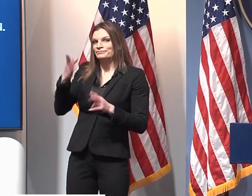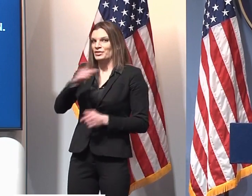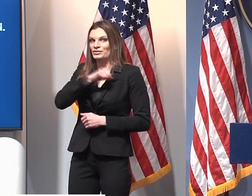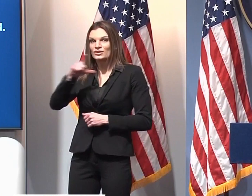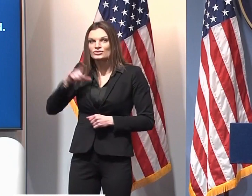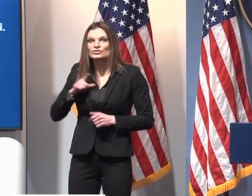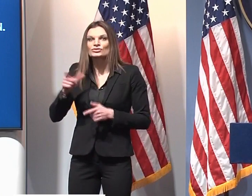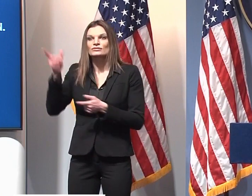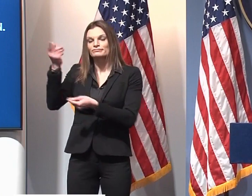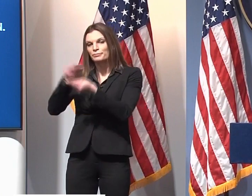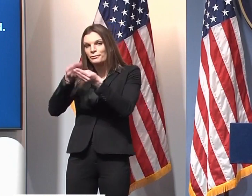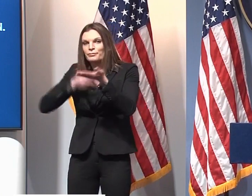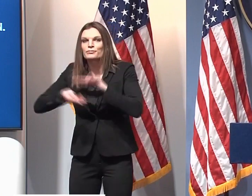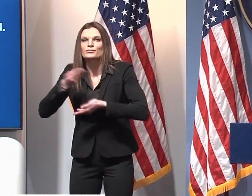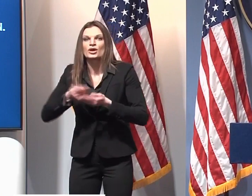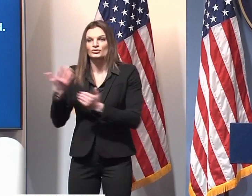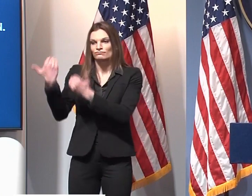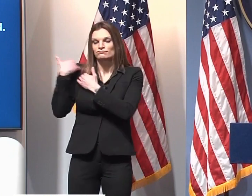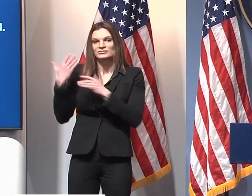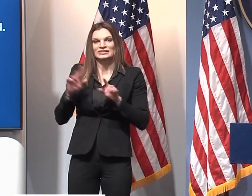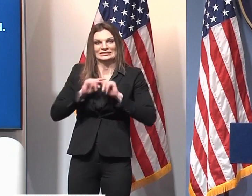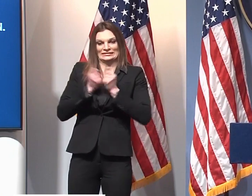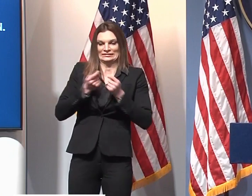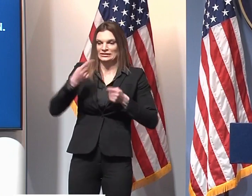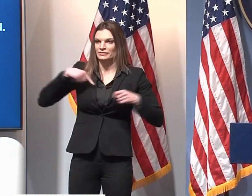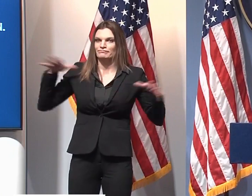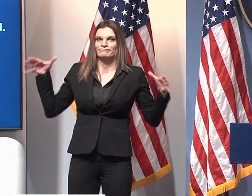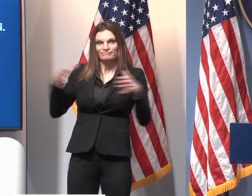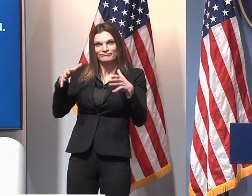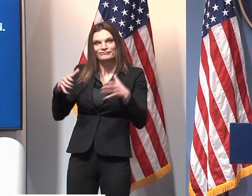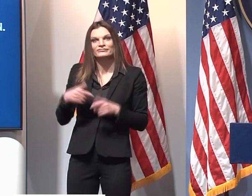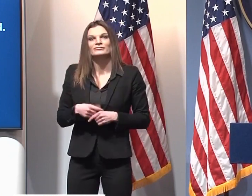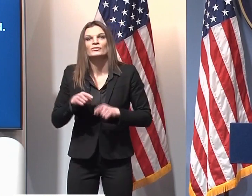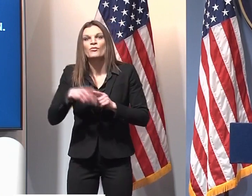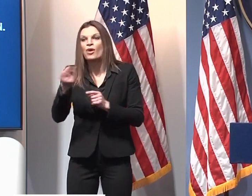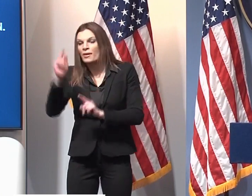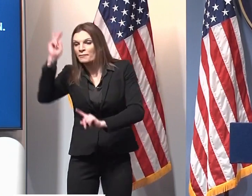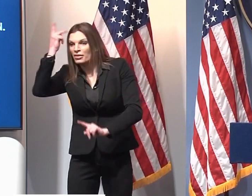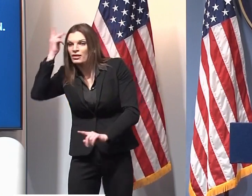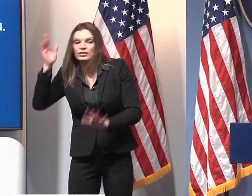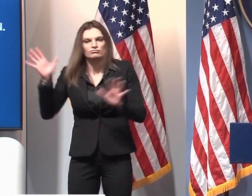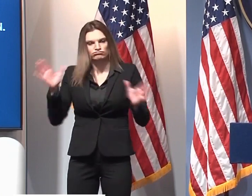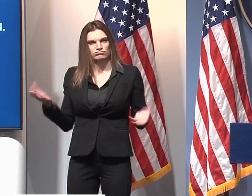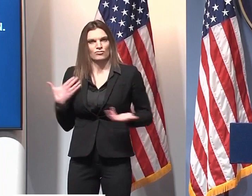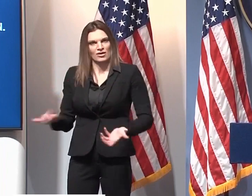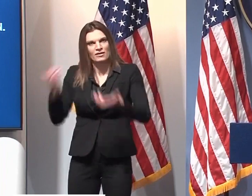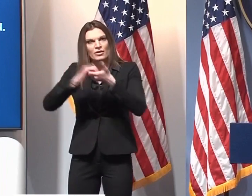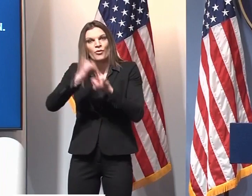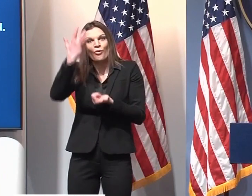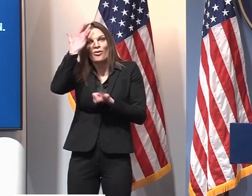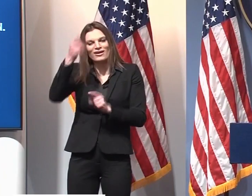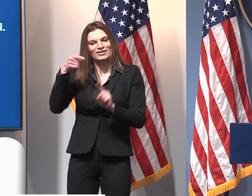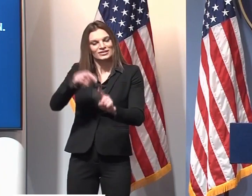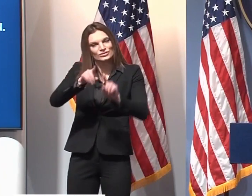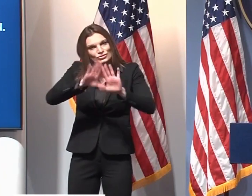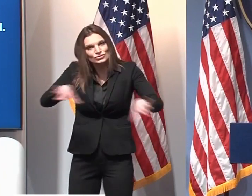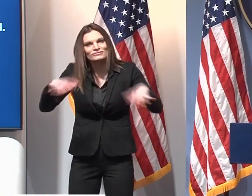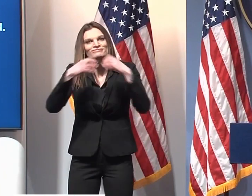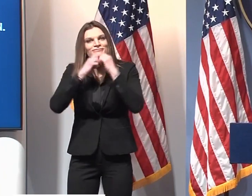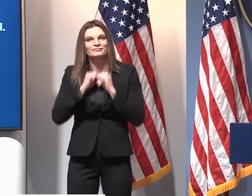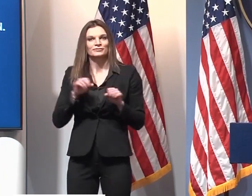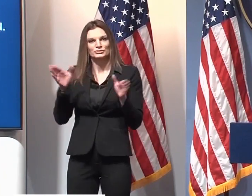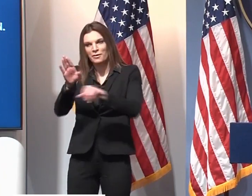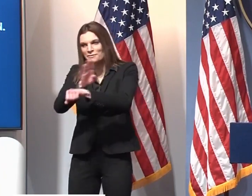budget office team, as well as the Democrats, to get this done for our kids and our small business owners and for